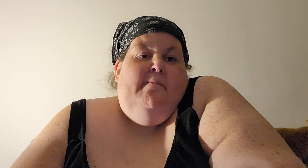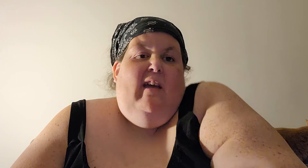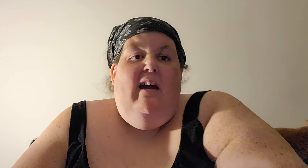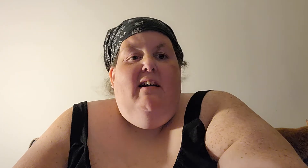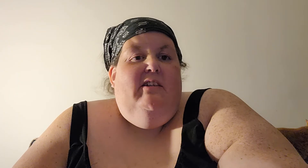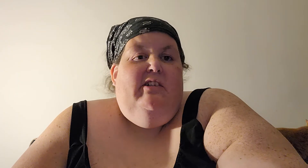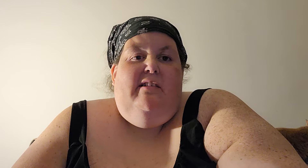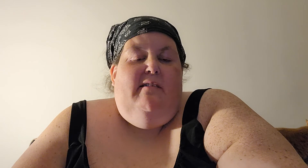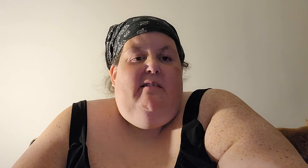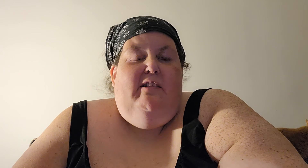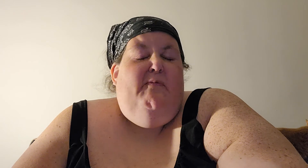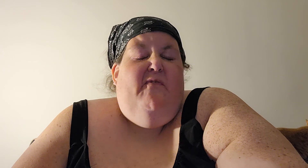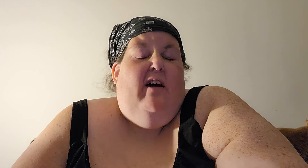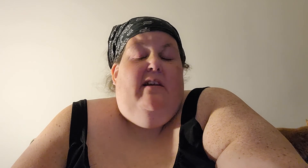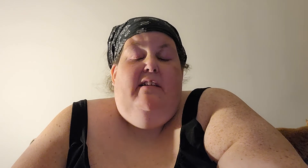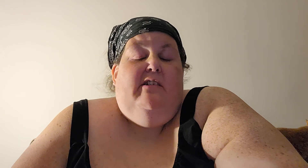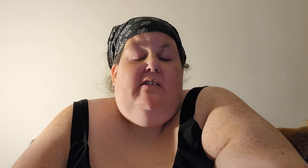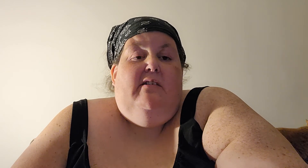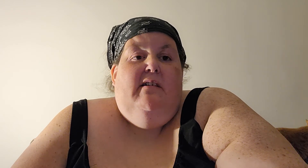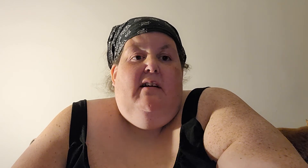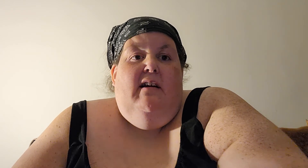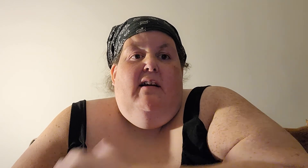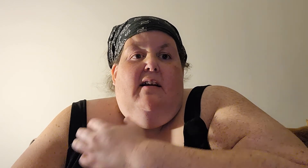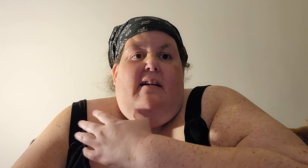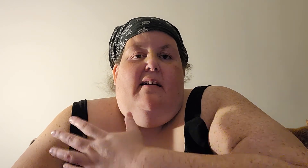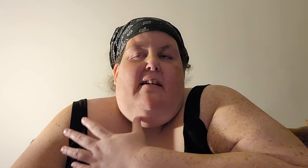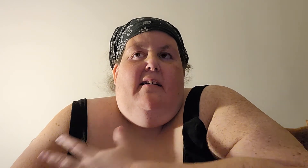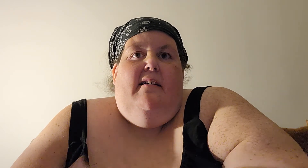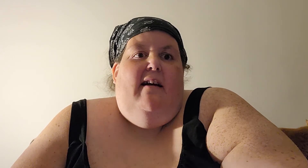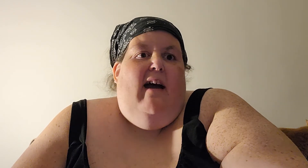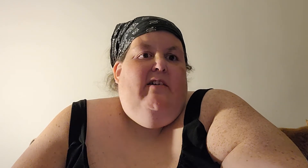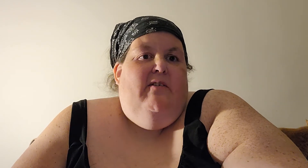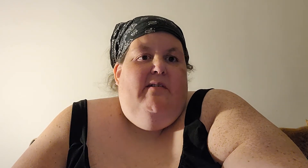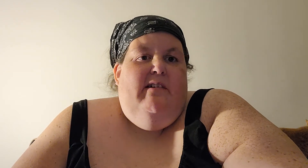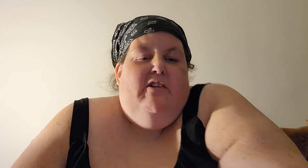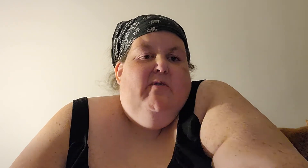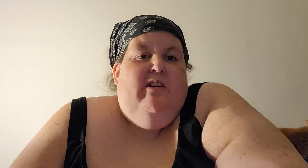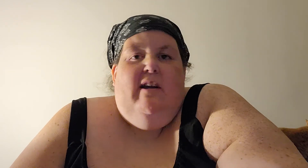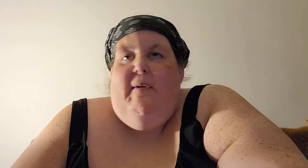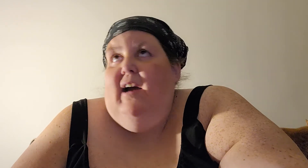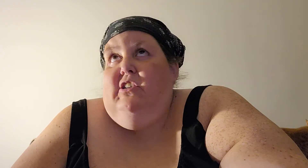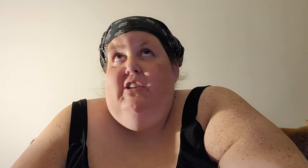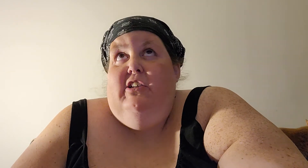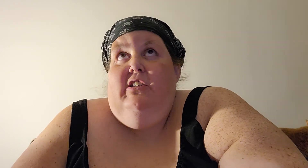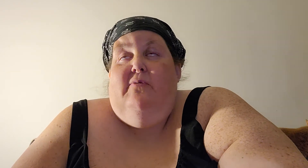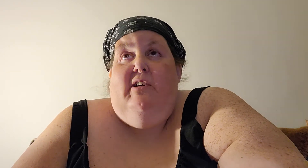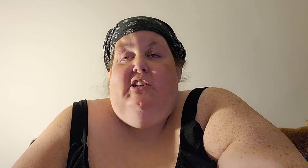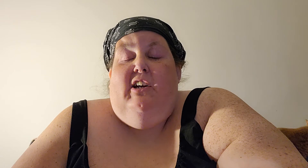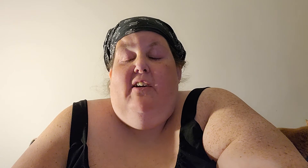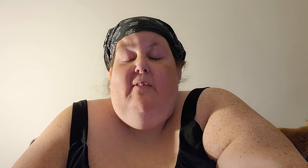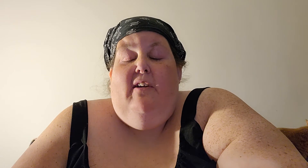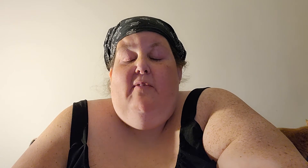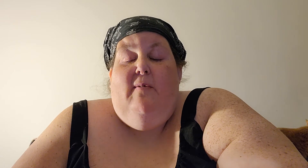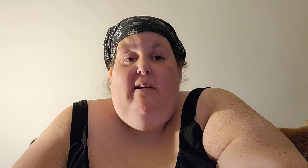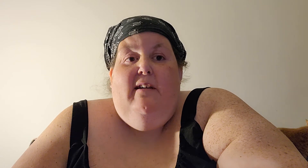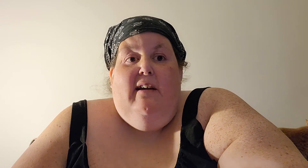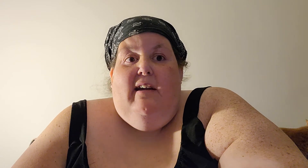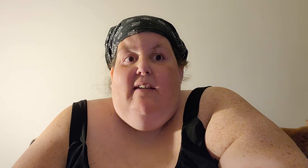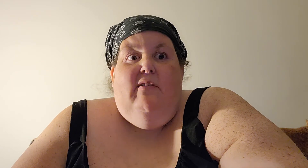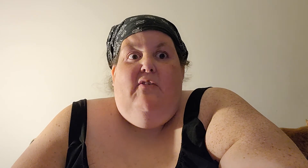yeah, it's fun. It's just, I don't know. You know when you get a passion and you just want to share it with everyone, even though